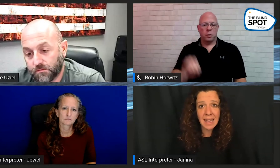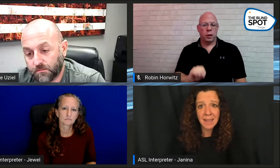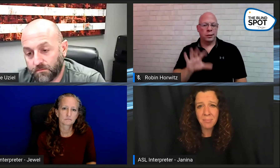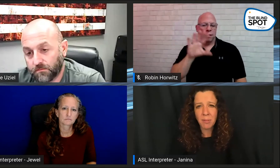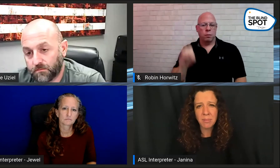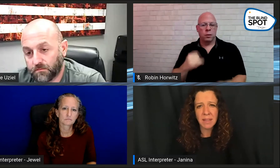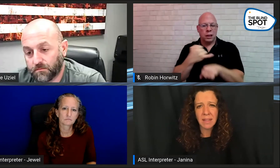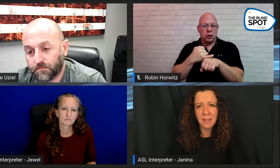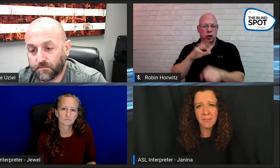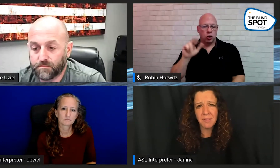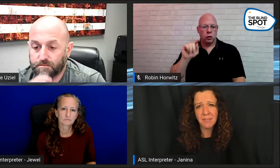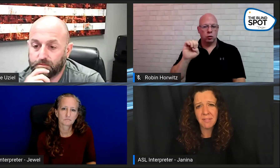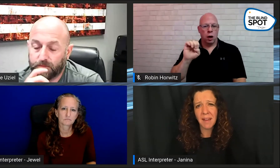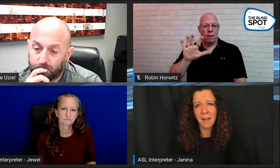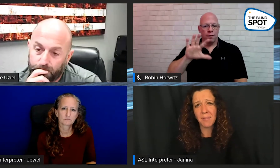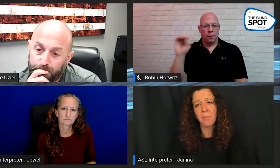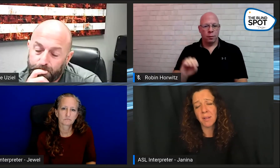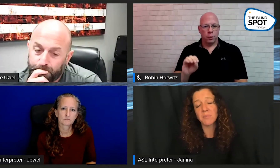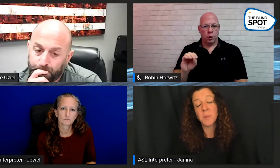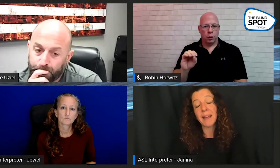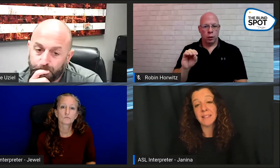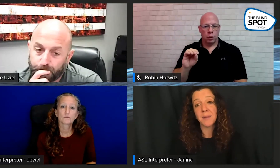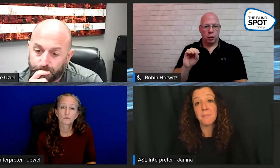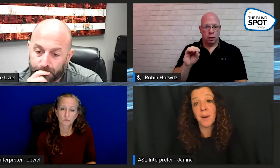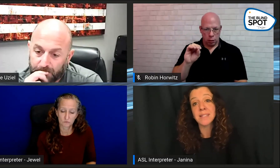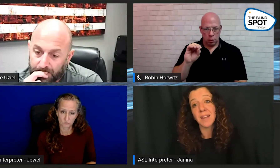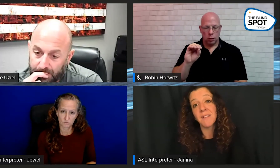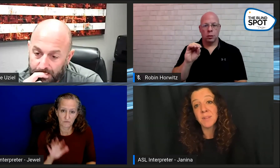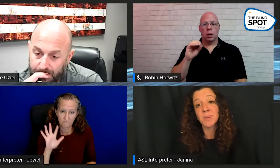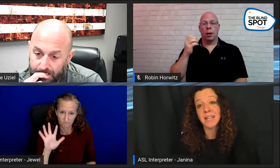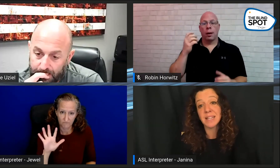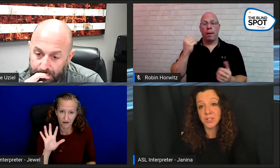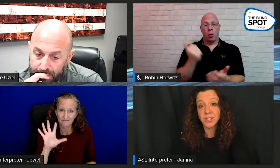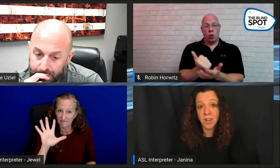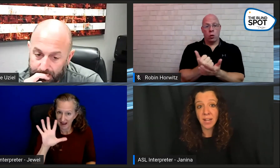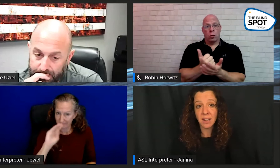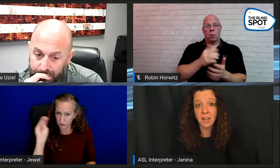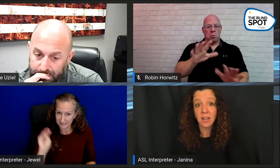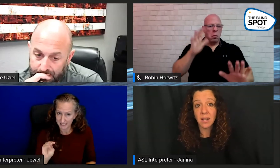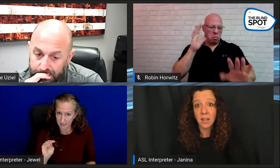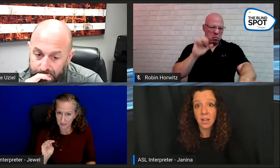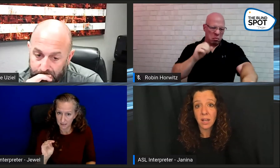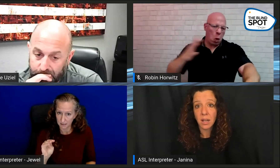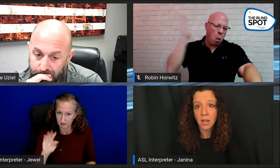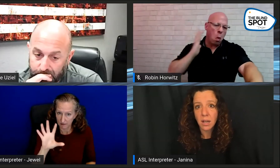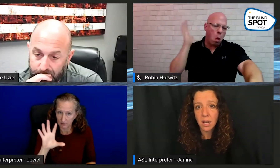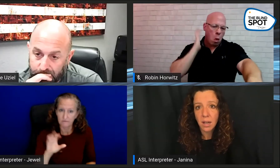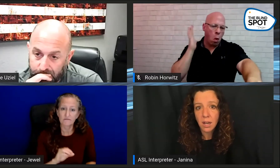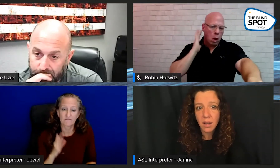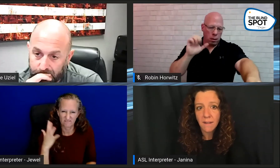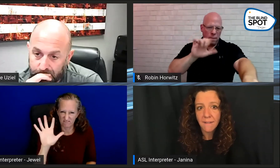the day, bonds had a 50% interest rate.